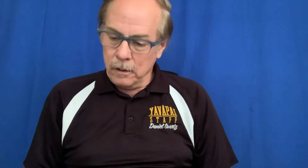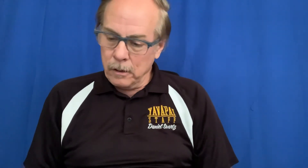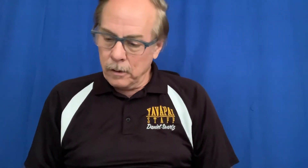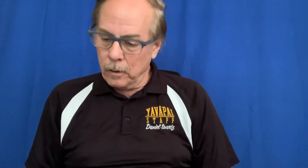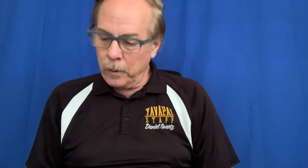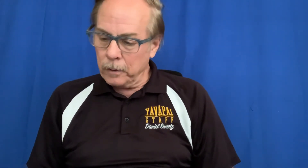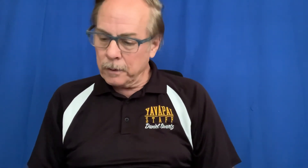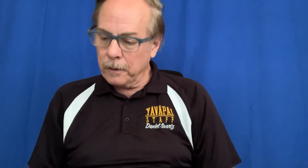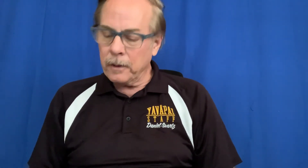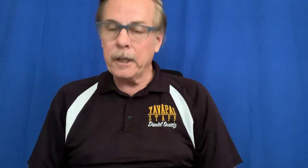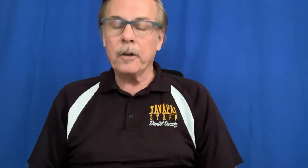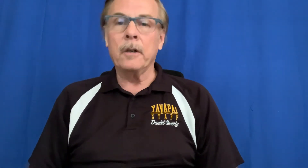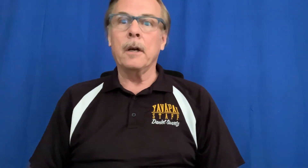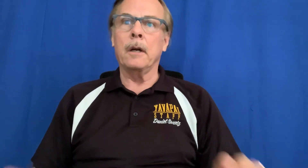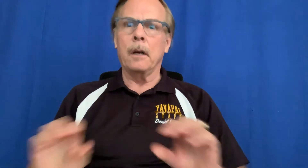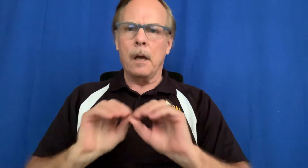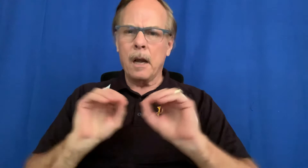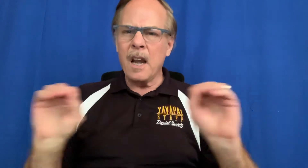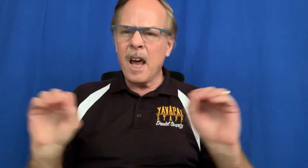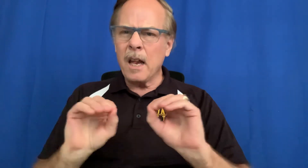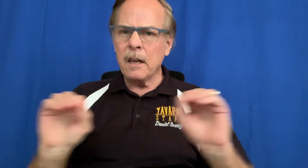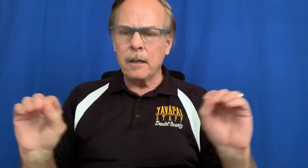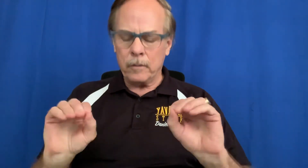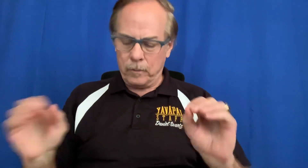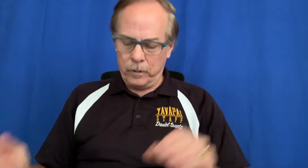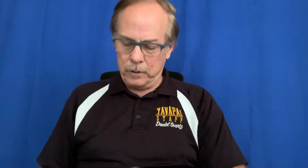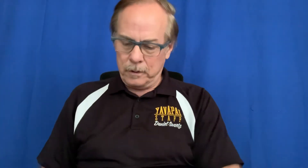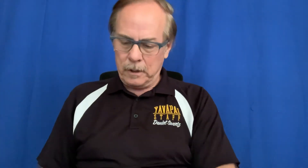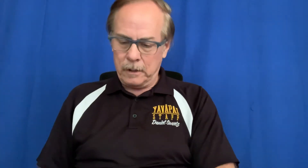No person, thing, or none. None. We just did that.